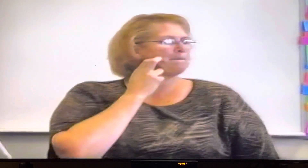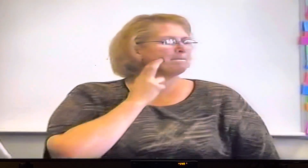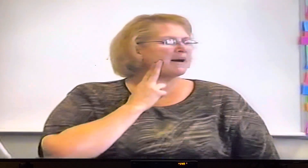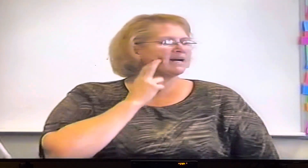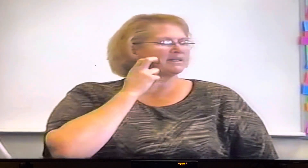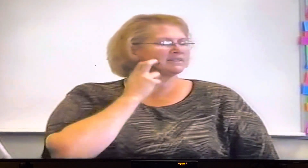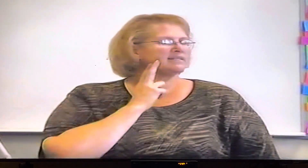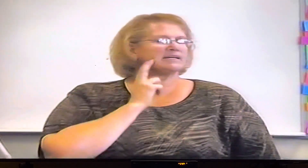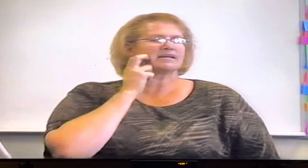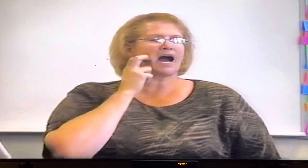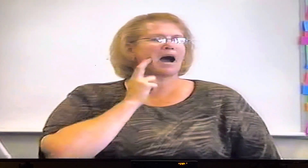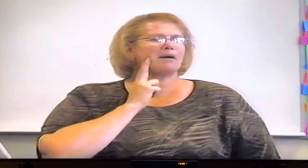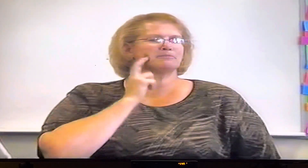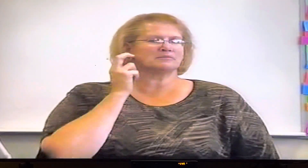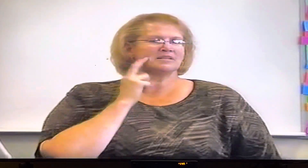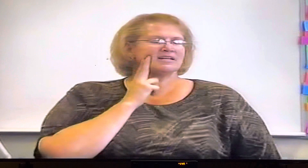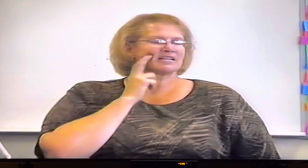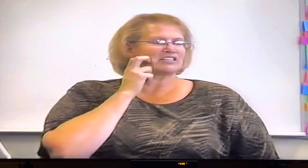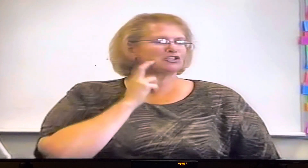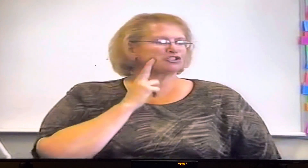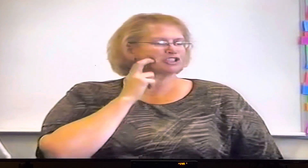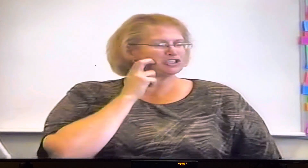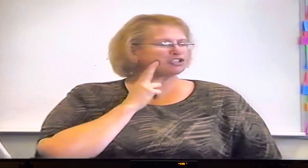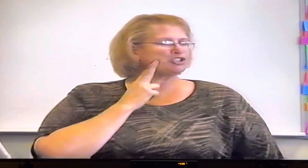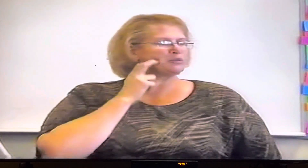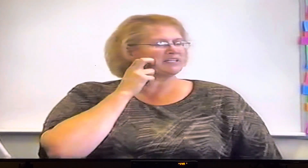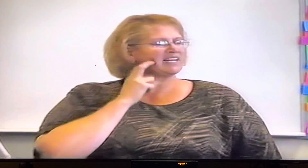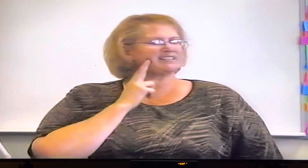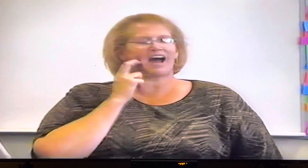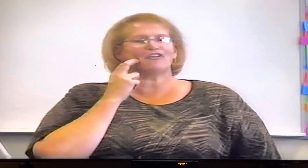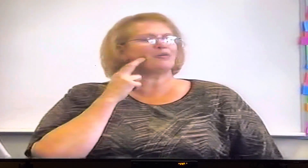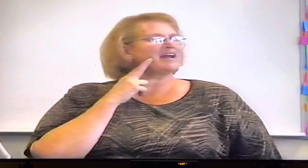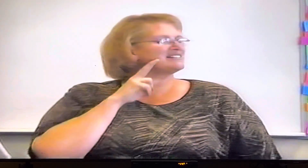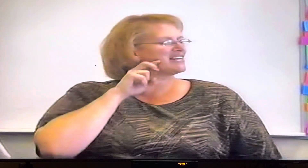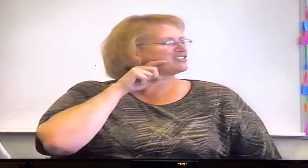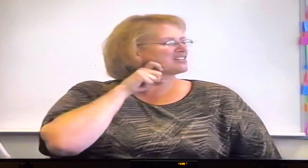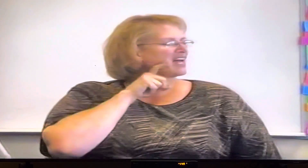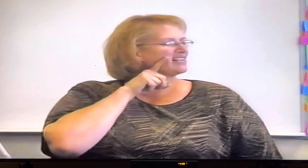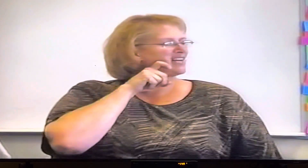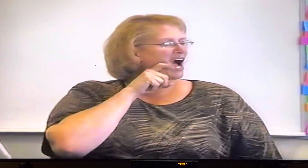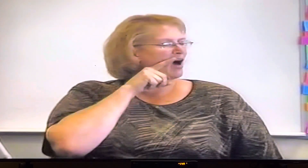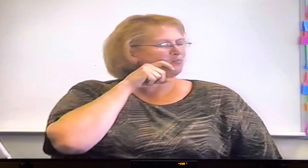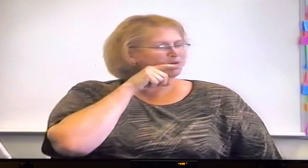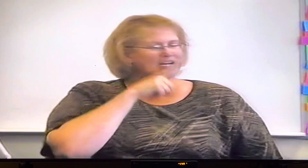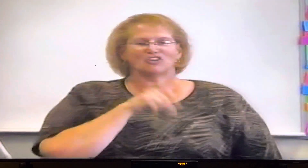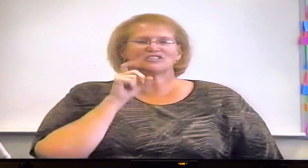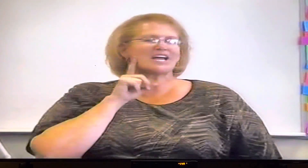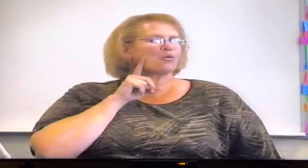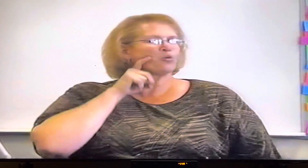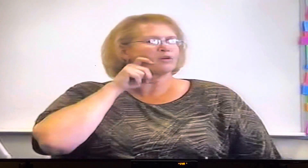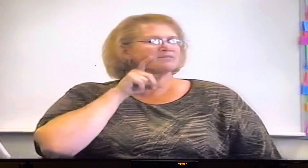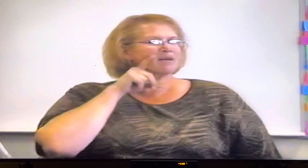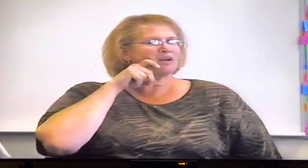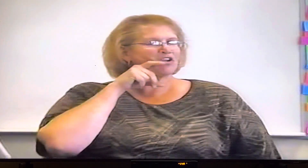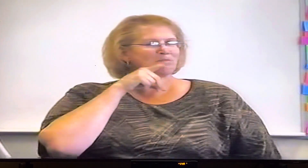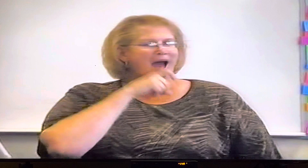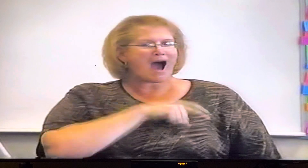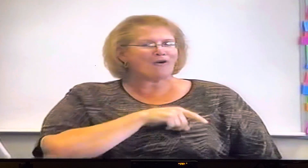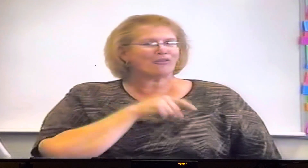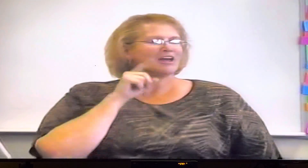Gum. Gum. Because you're just chewing it. Other ways they sign gum. Looks like worms coming out of your mouth.